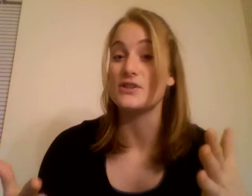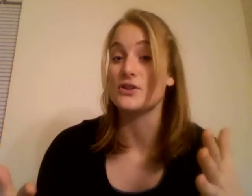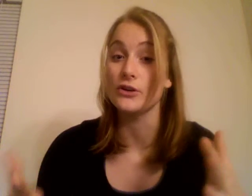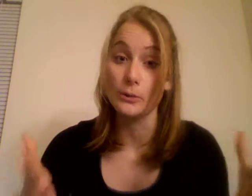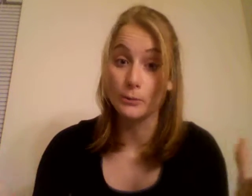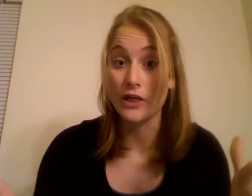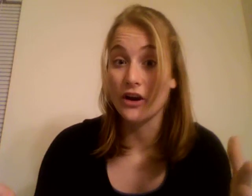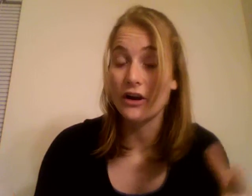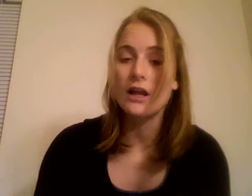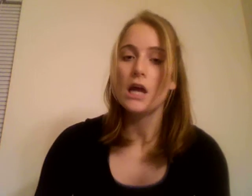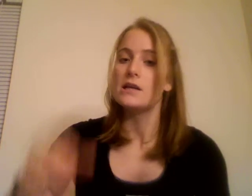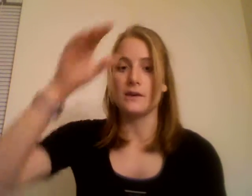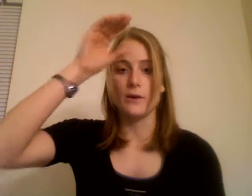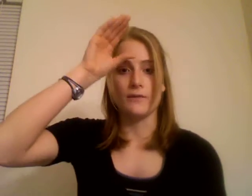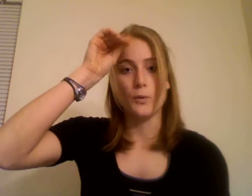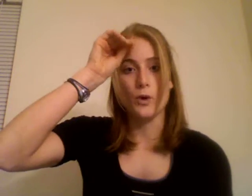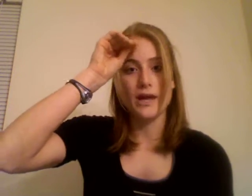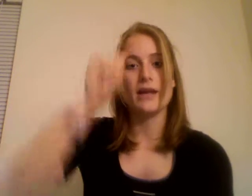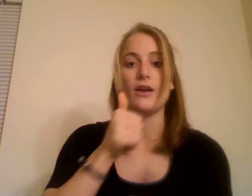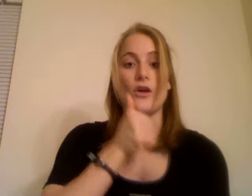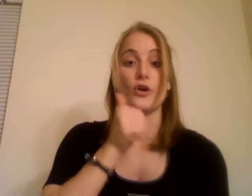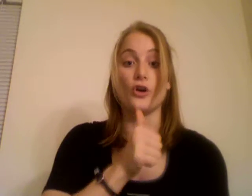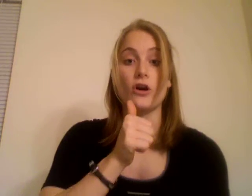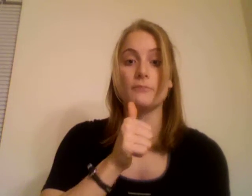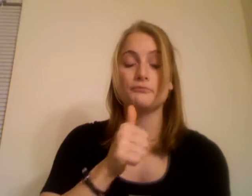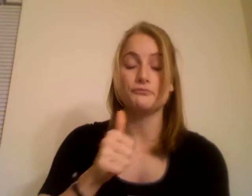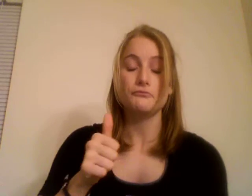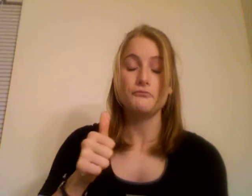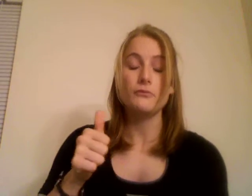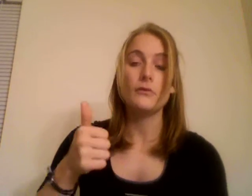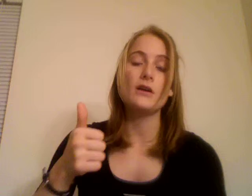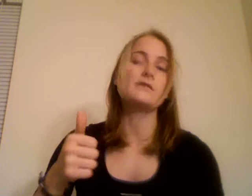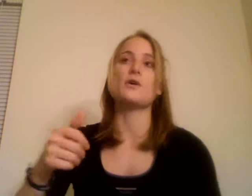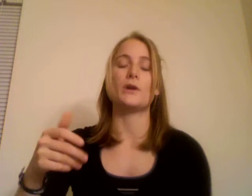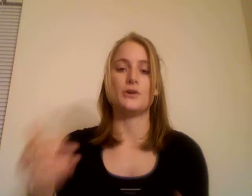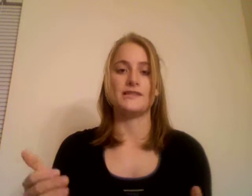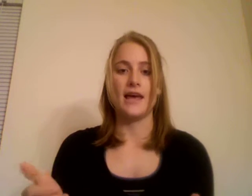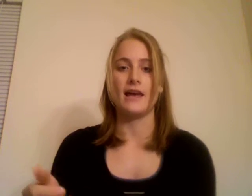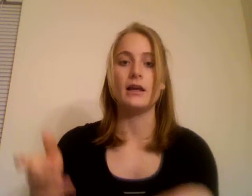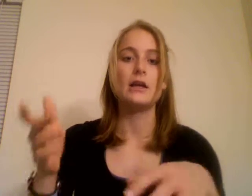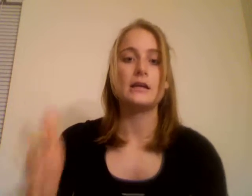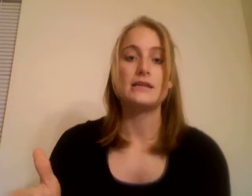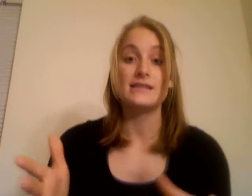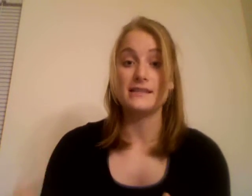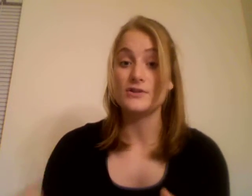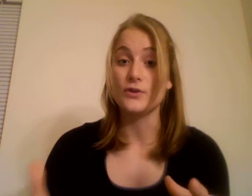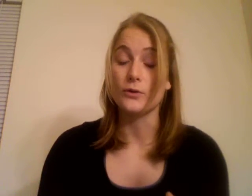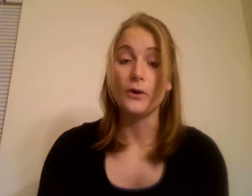sister or brother. So we have boy and girl. So when you say sister or